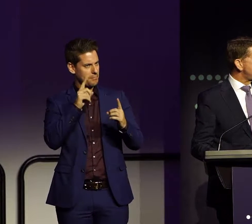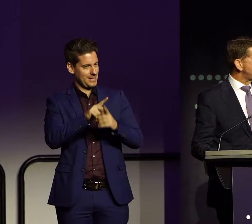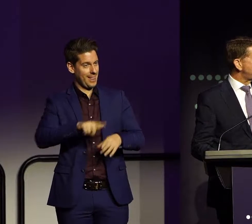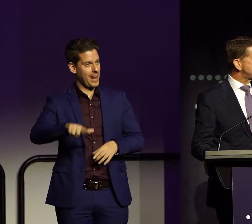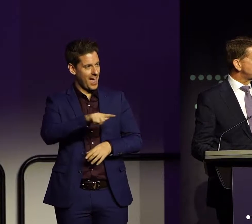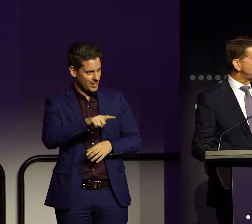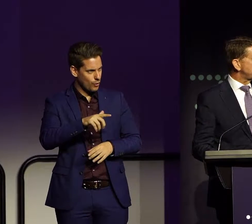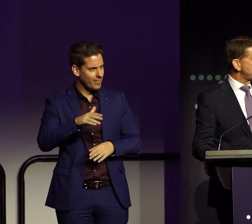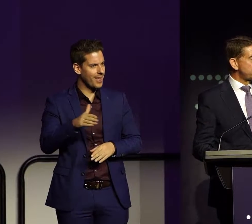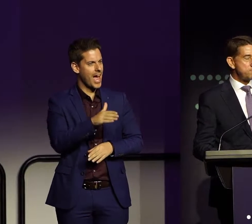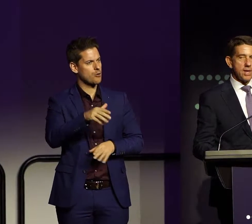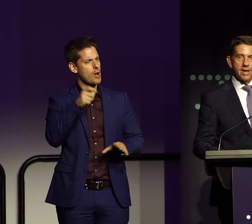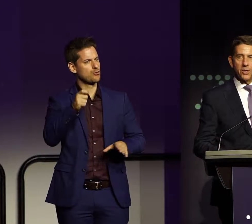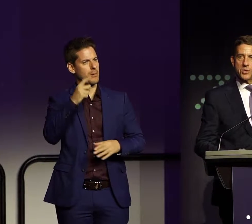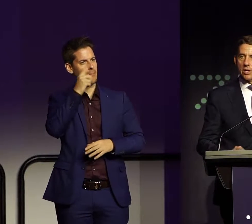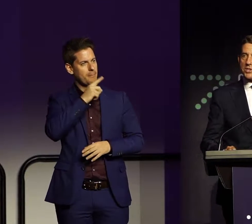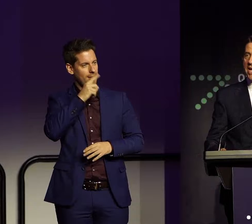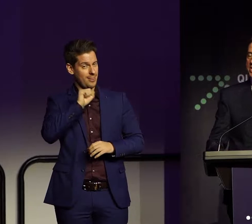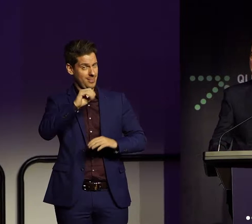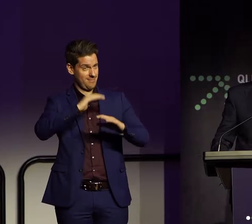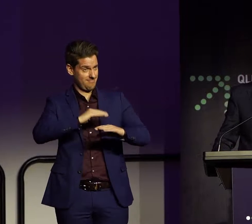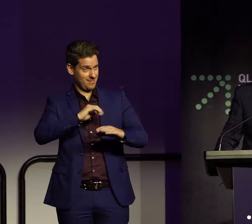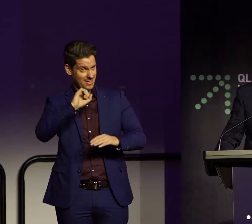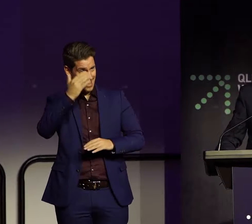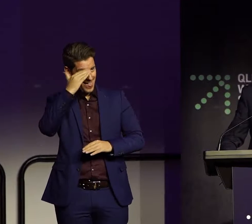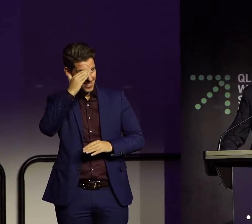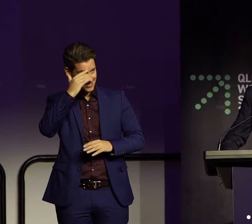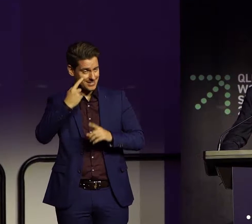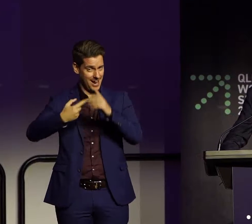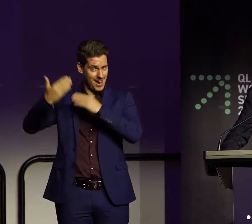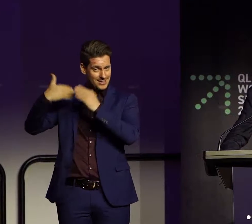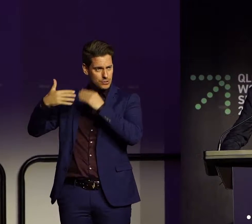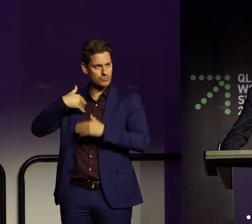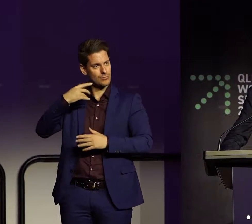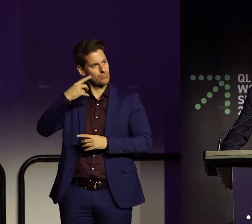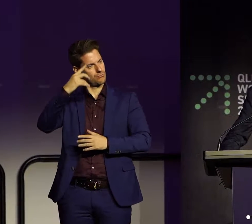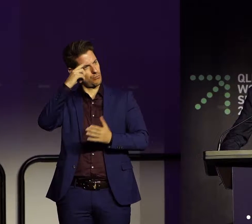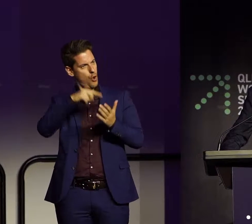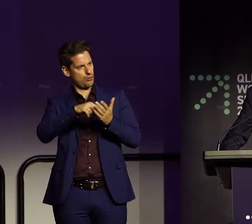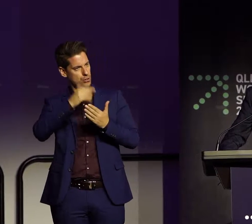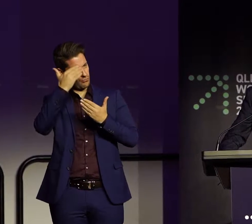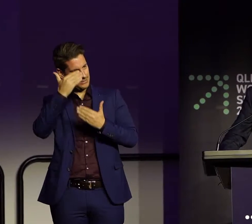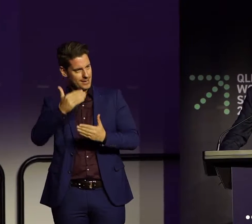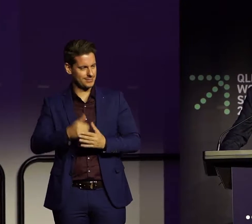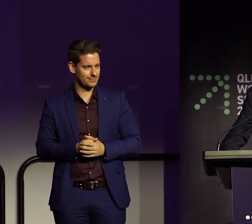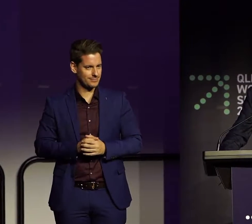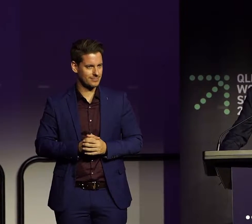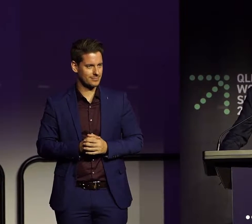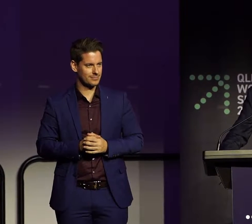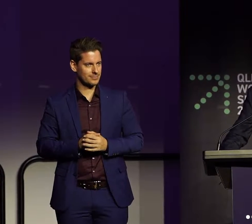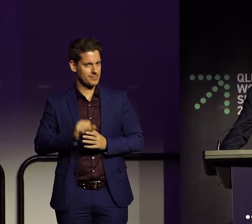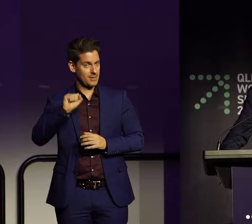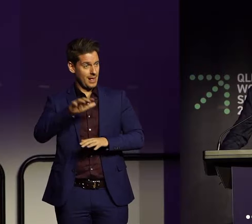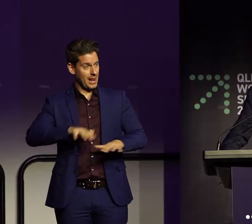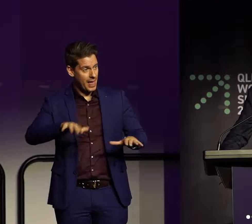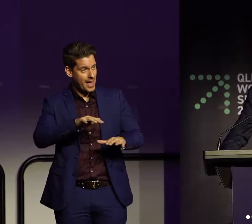the Yagara and Turrbal people, whose elders and ancestors we acknowledge and respect, and whose lands,